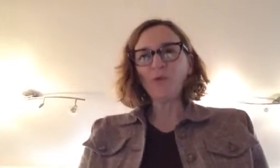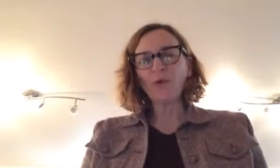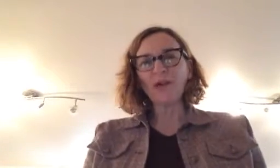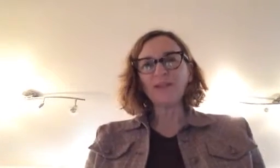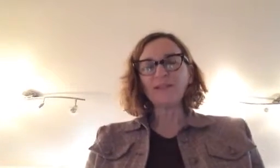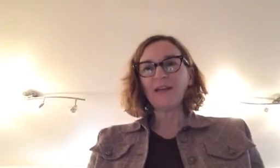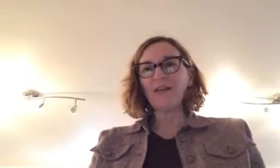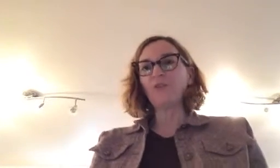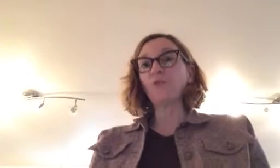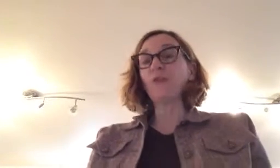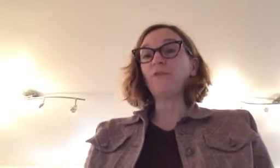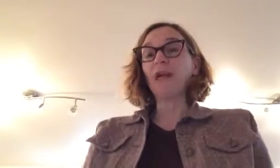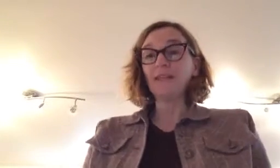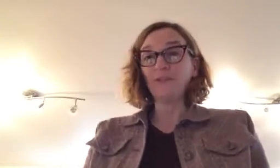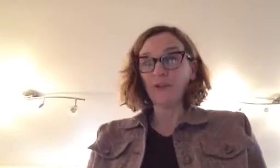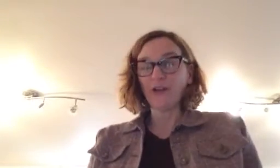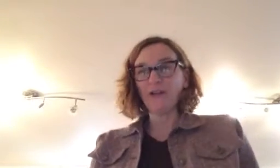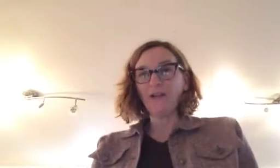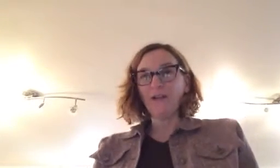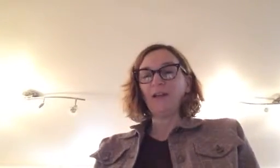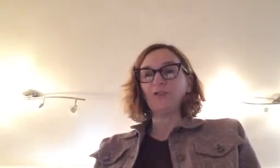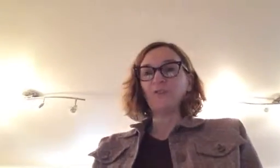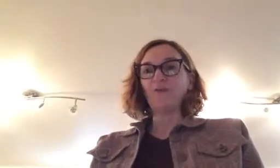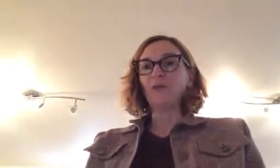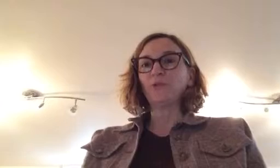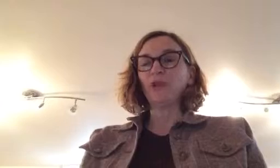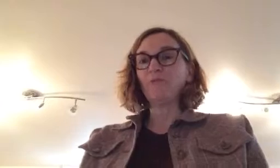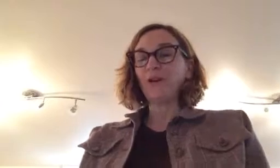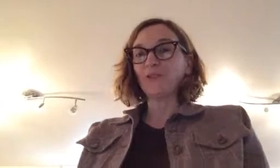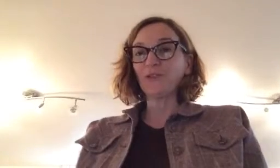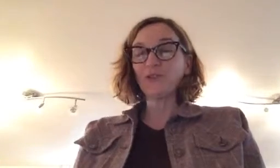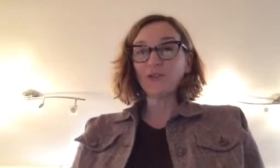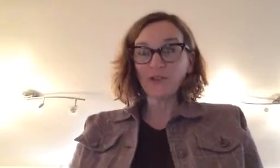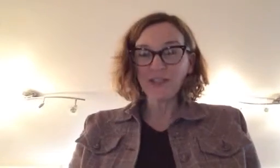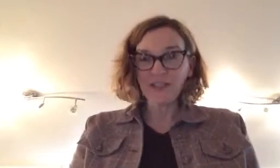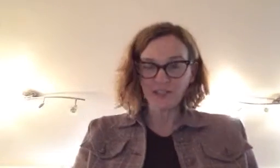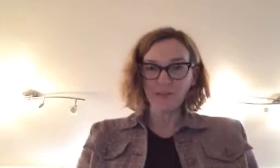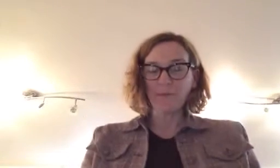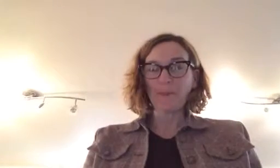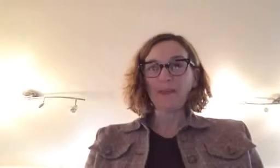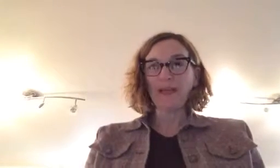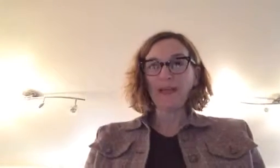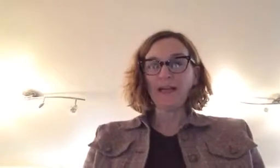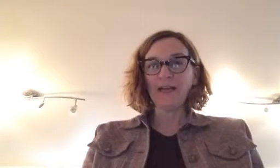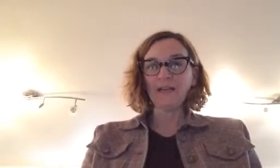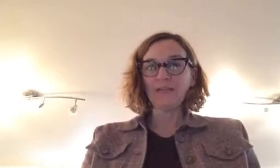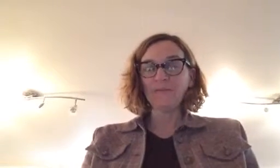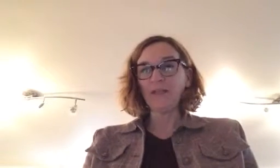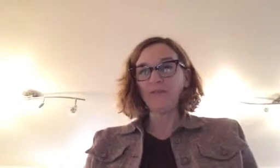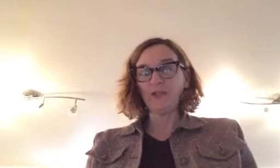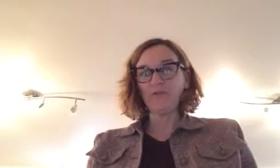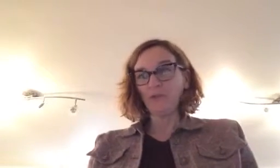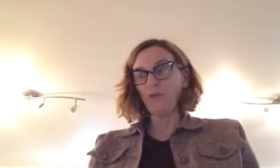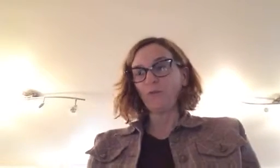before, is now forever identified as the founder of modern conservatism, and many of his